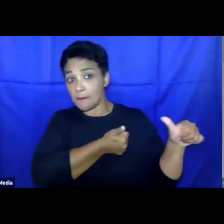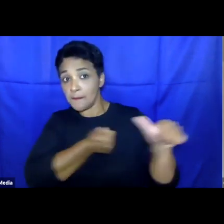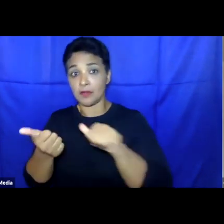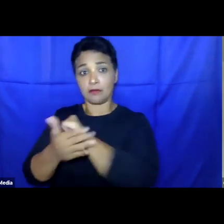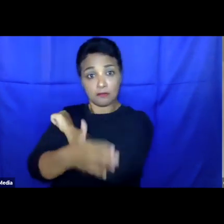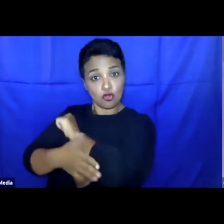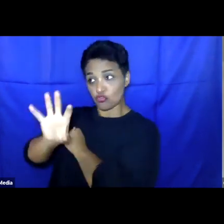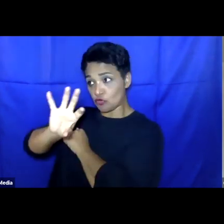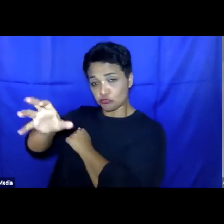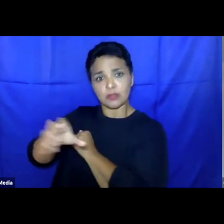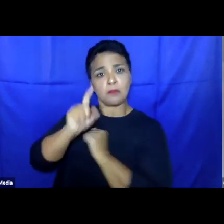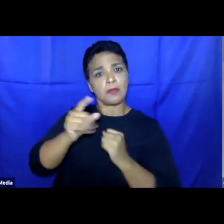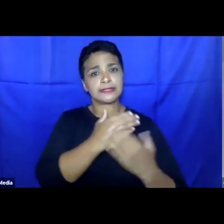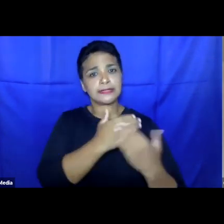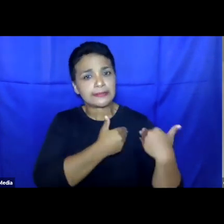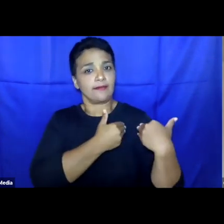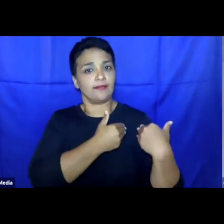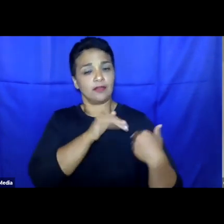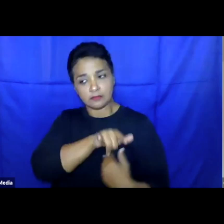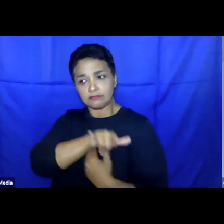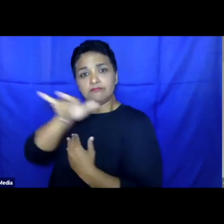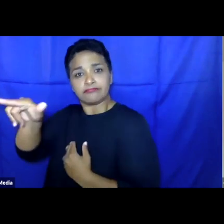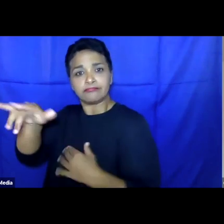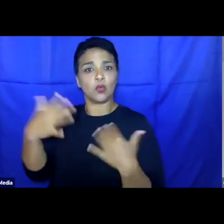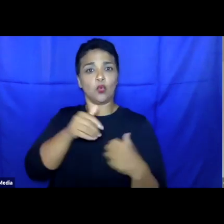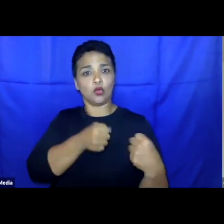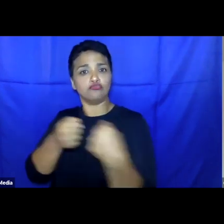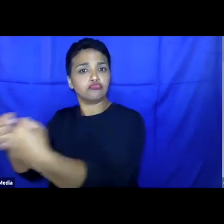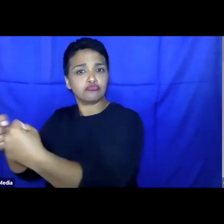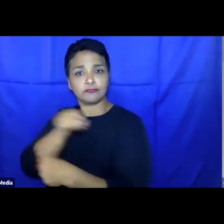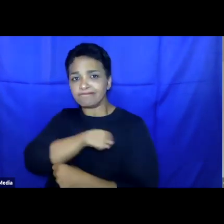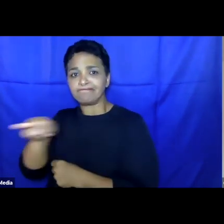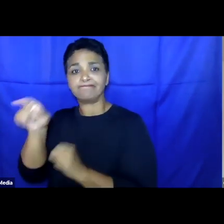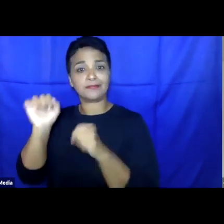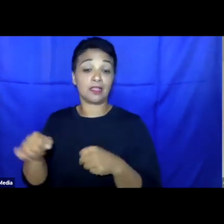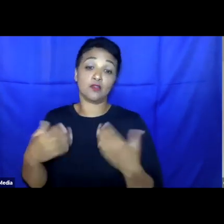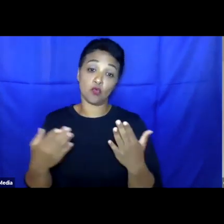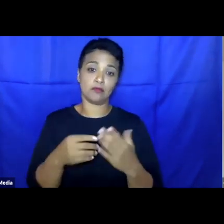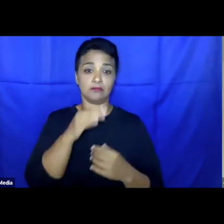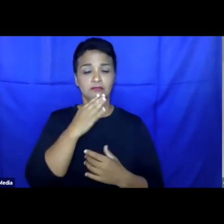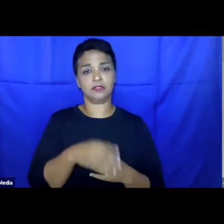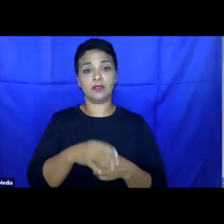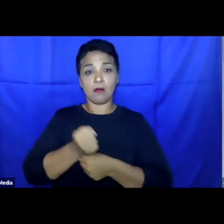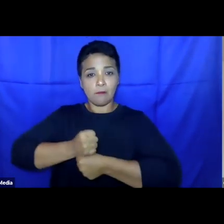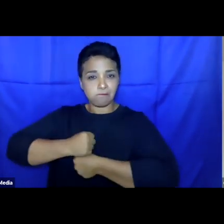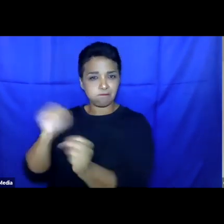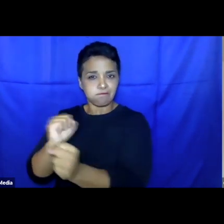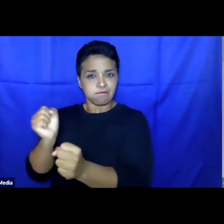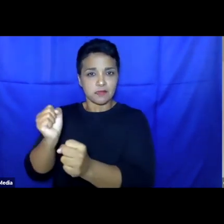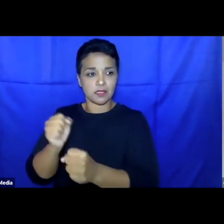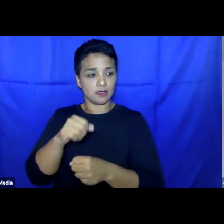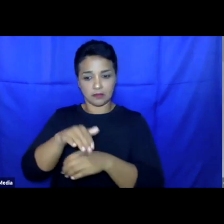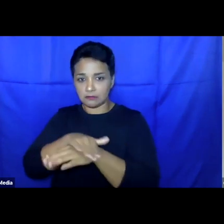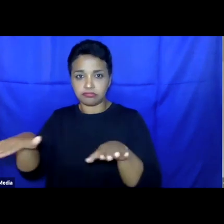safe return of displaced people when possible. But there are also other rules like restricting the use of landmines, which are important for safe and